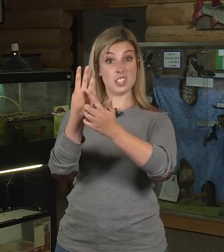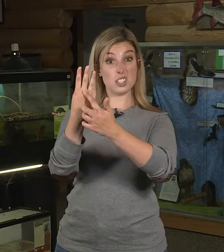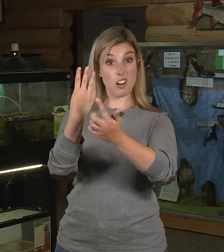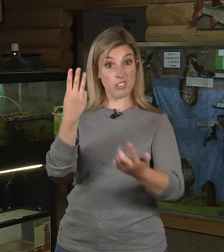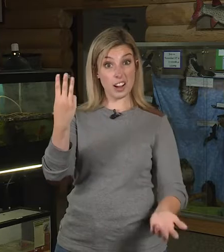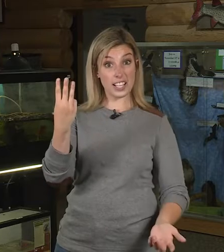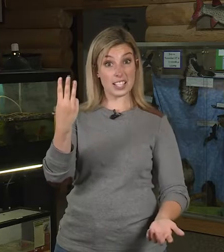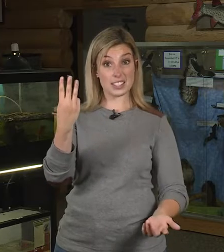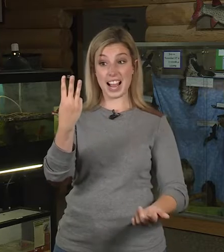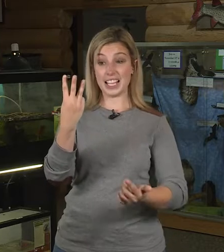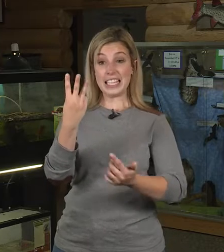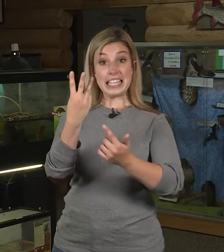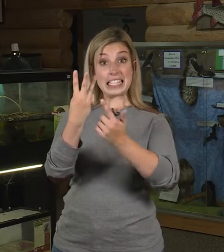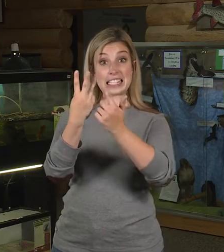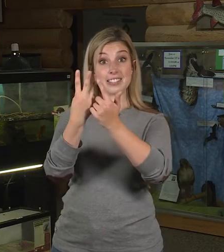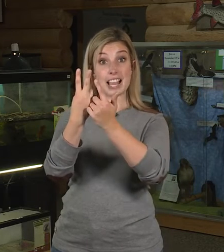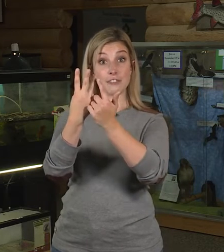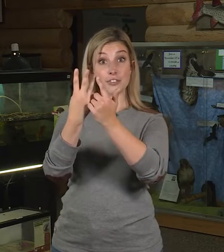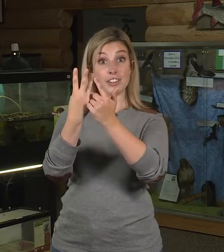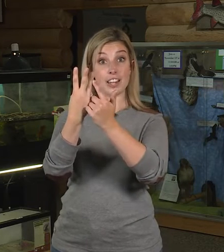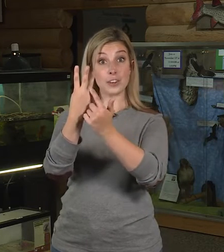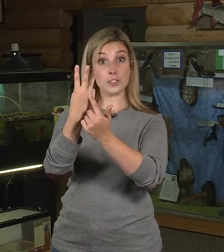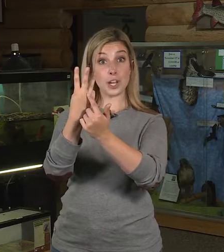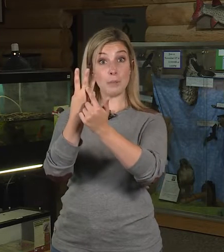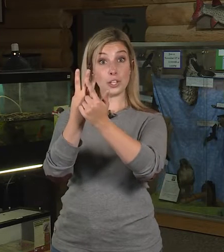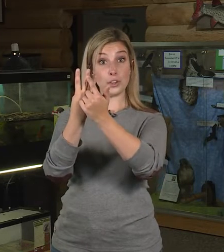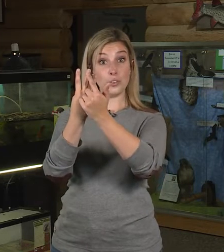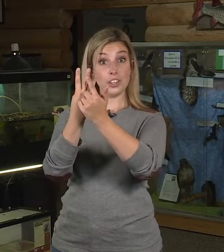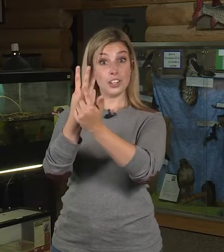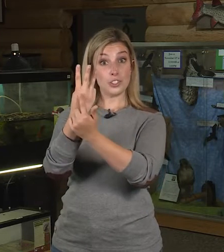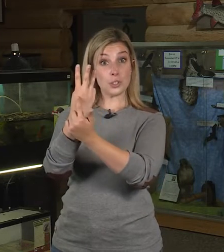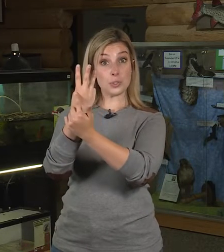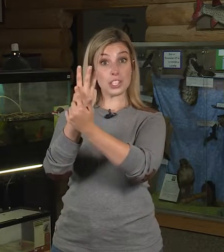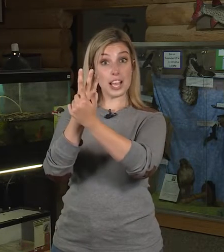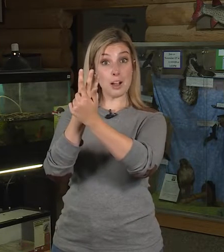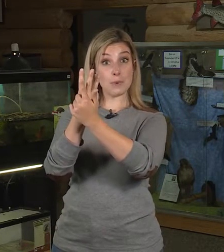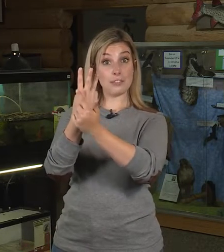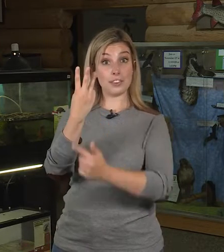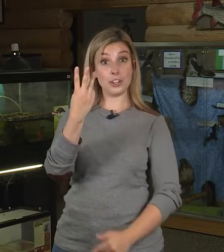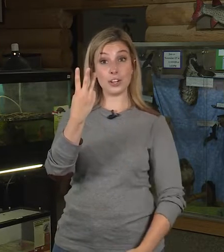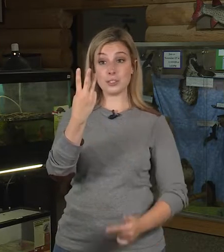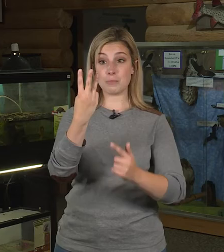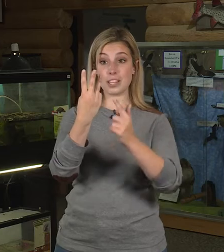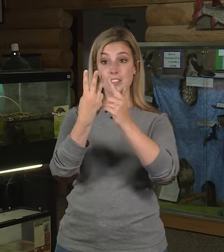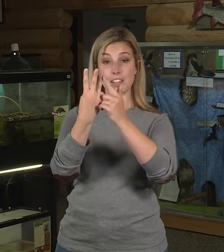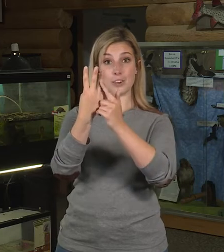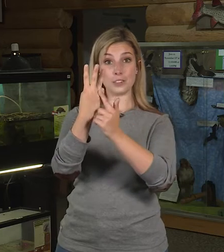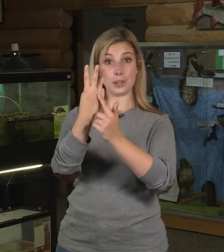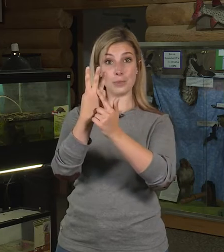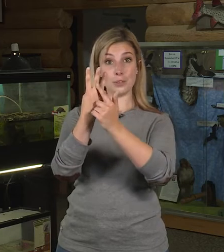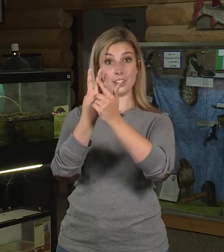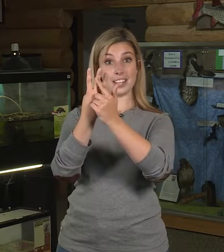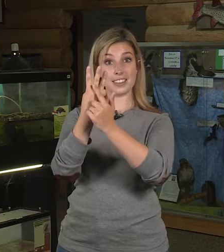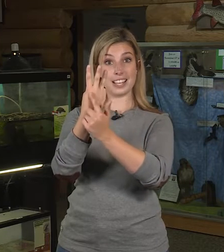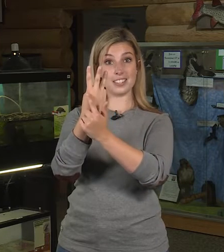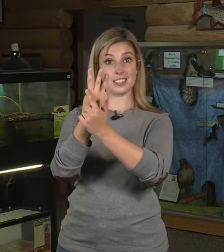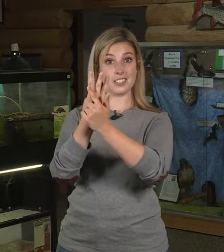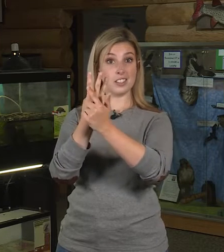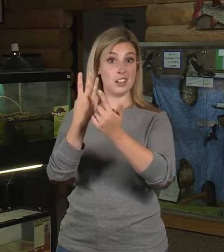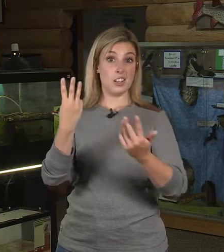is already a sign. It's the sign for the letter W. Do you see how my fingers make the letter W like this?